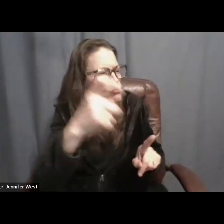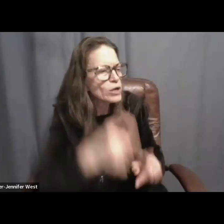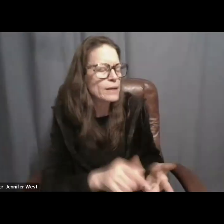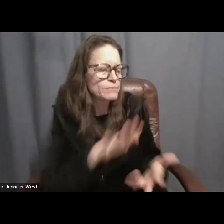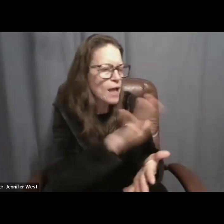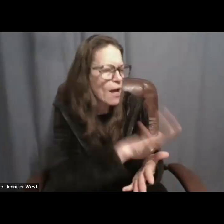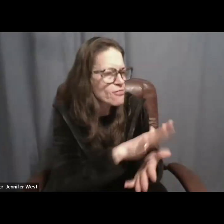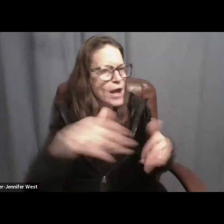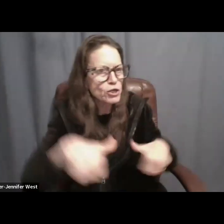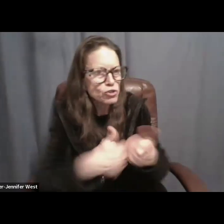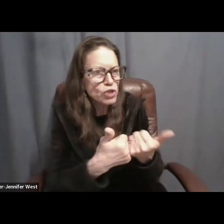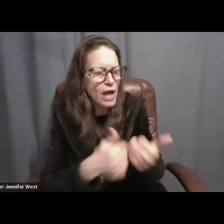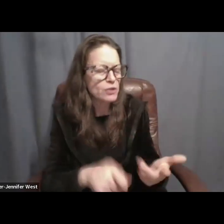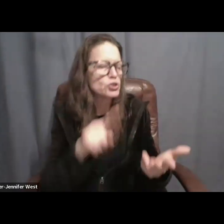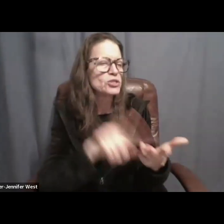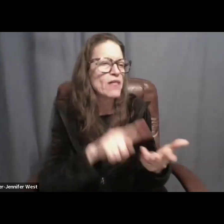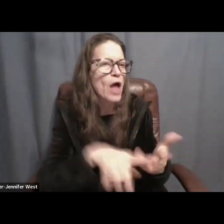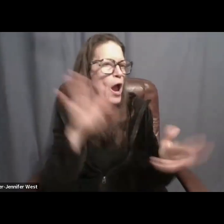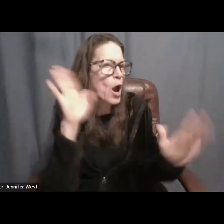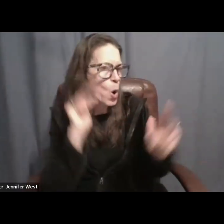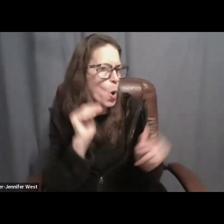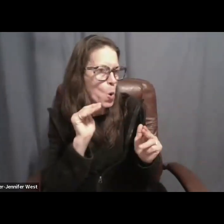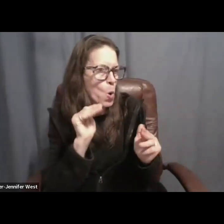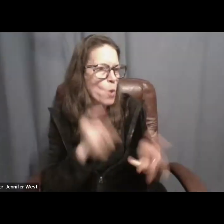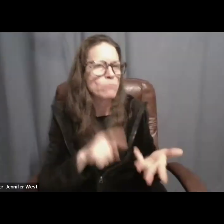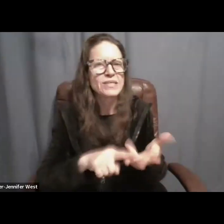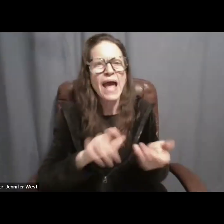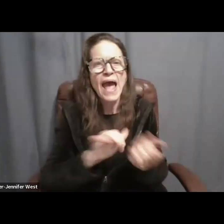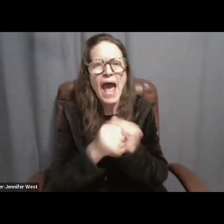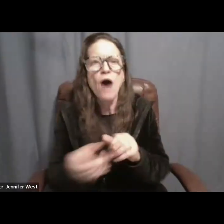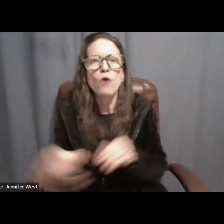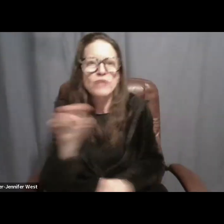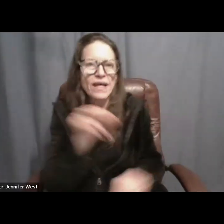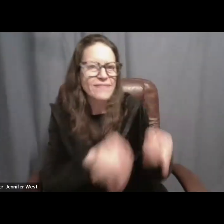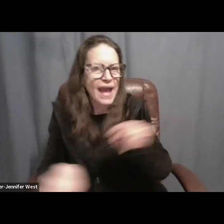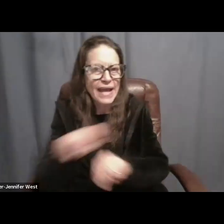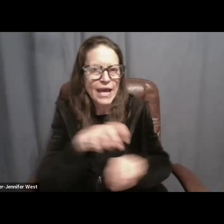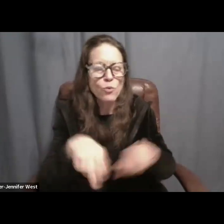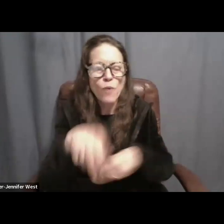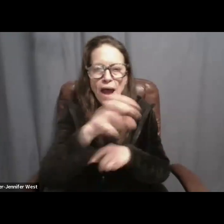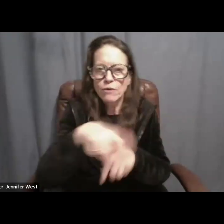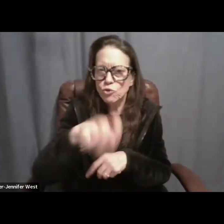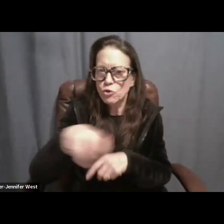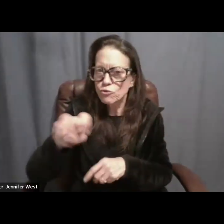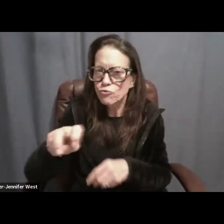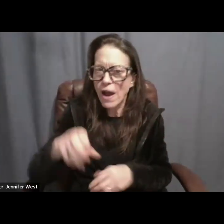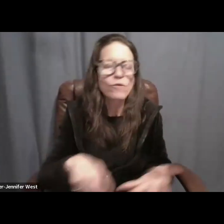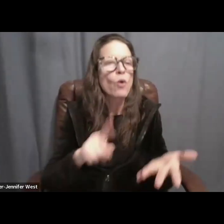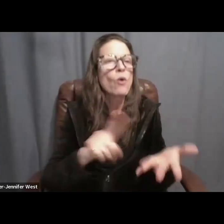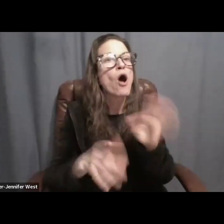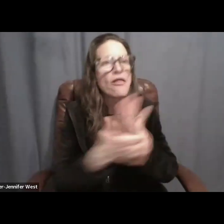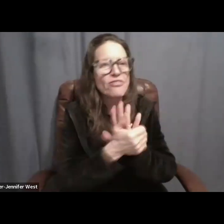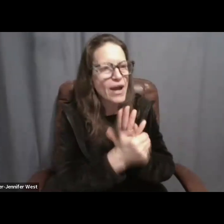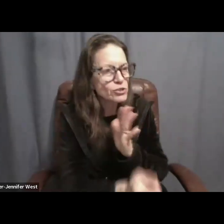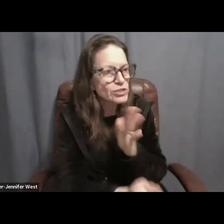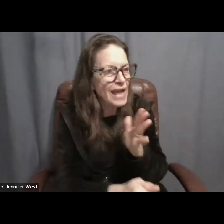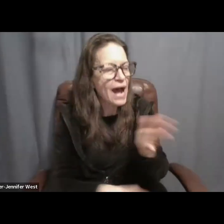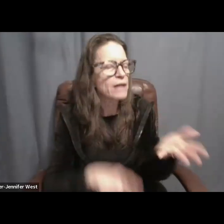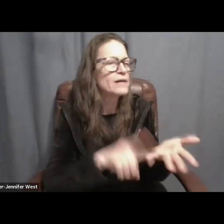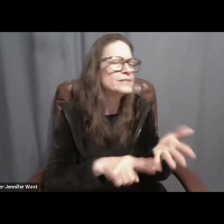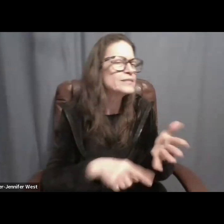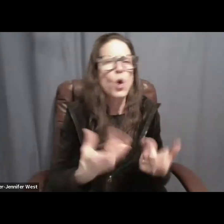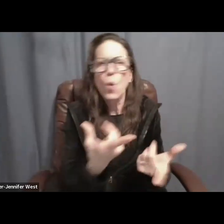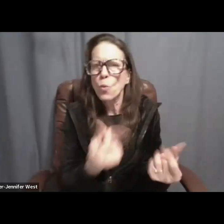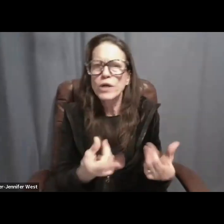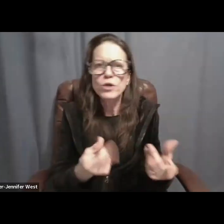their hopes, how they get around, what their talents are, what they do for fun, what they think about lifelong